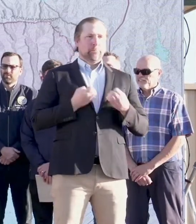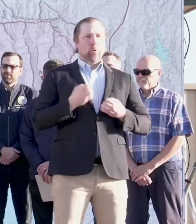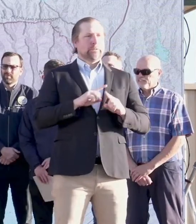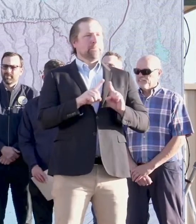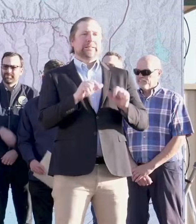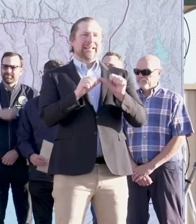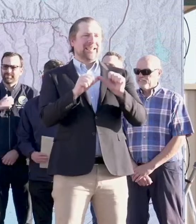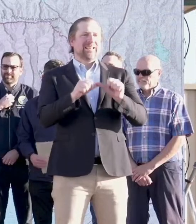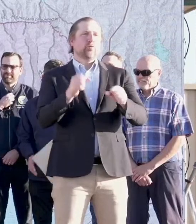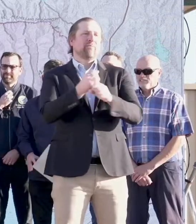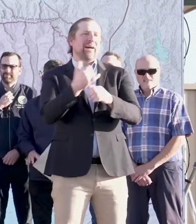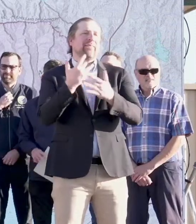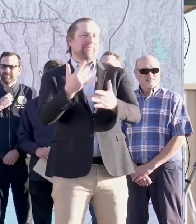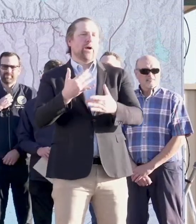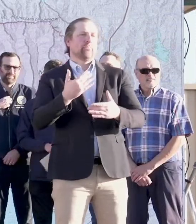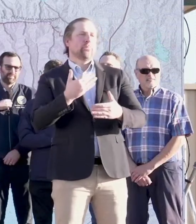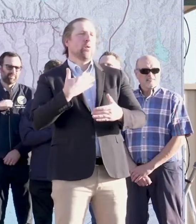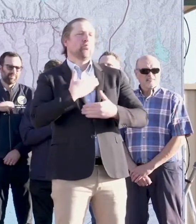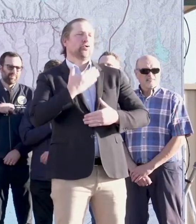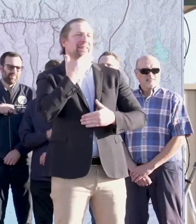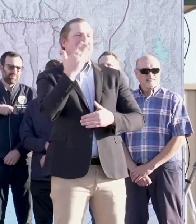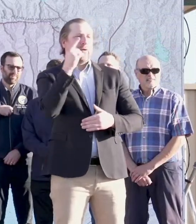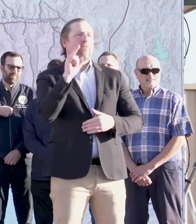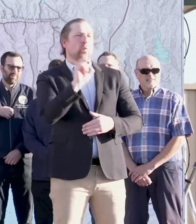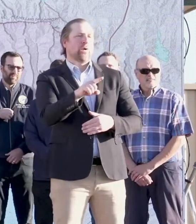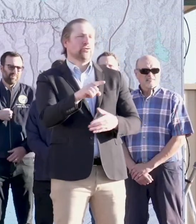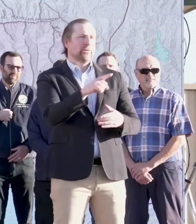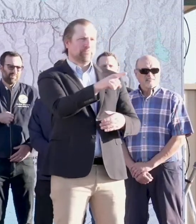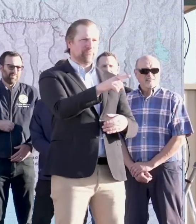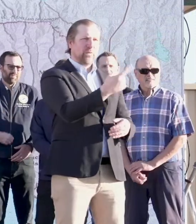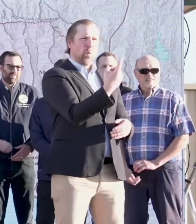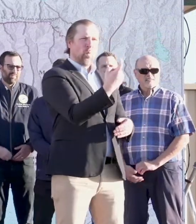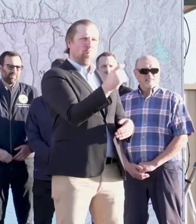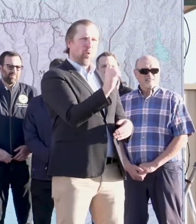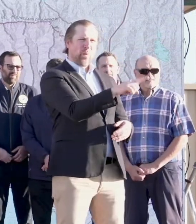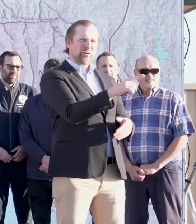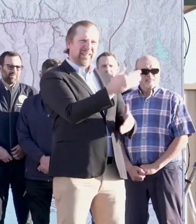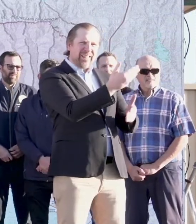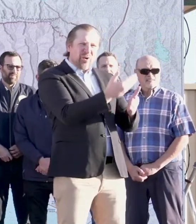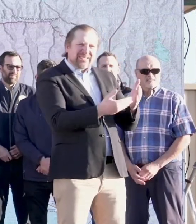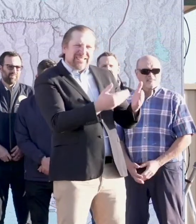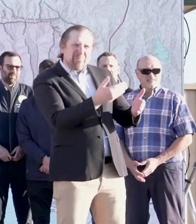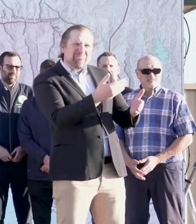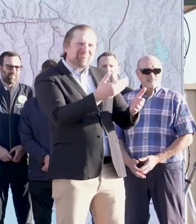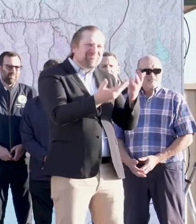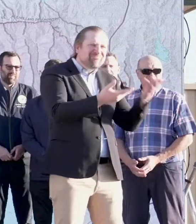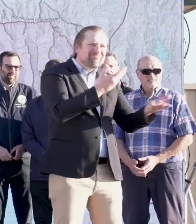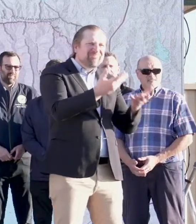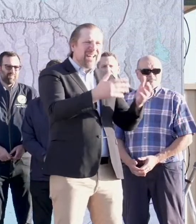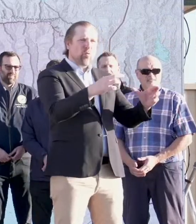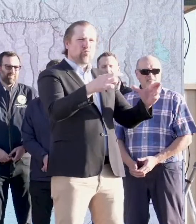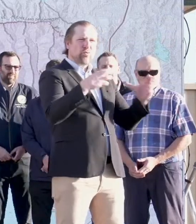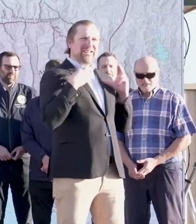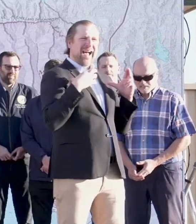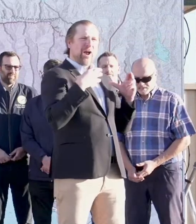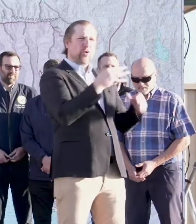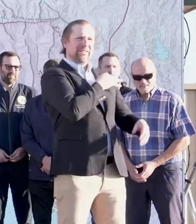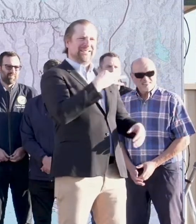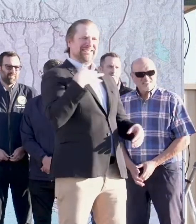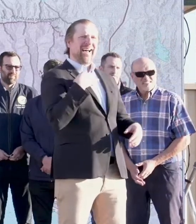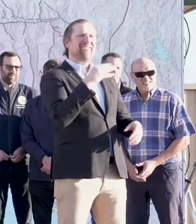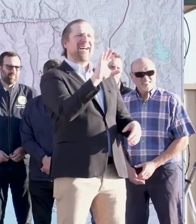the battle. I appreciate that question. You know, Chief, to add to that, there is some controversy coming from retired command staff members